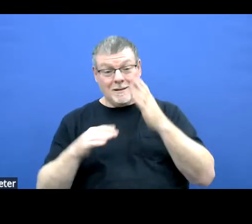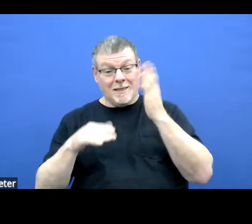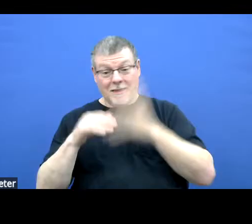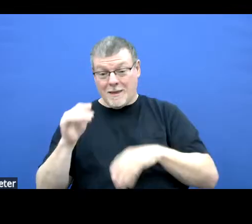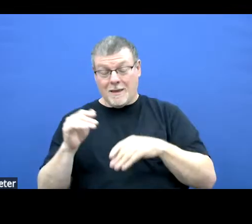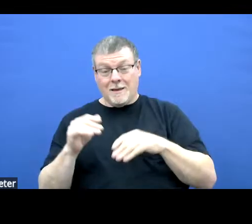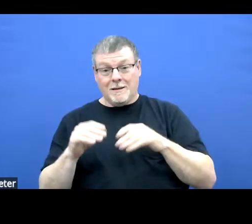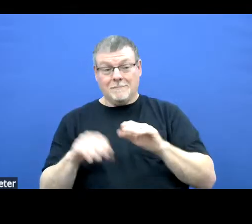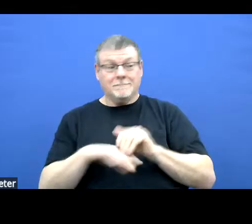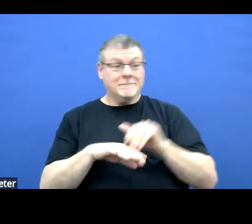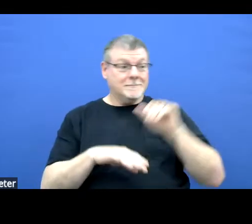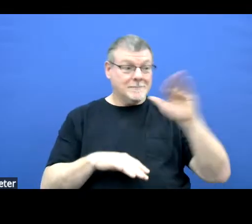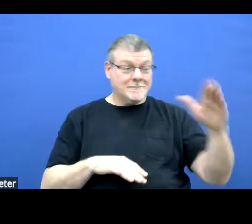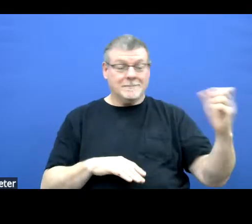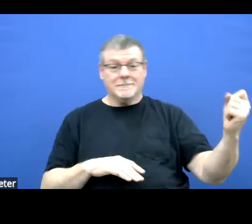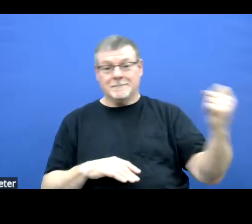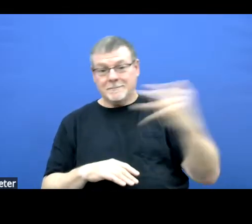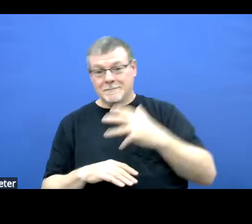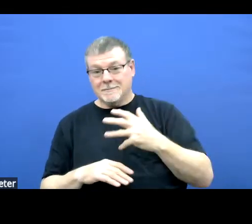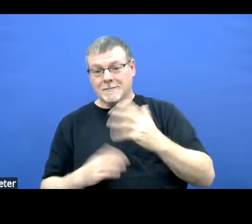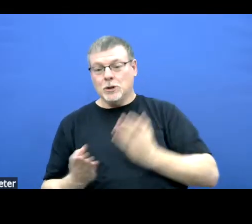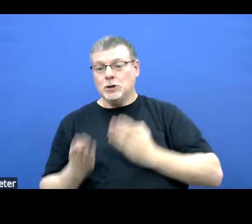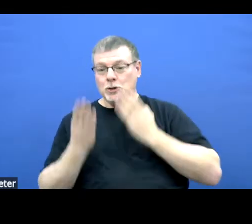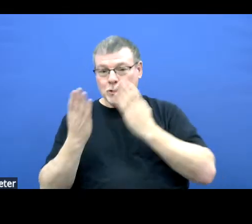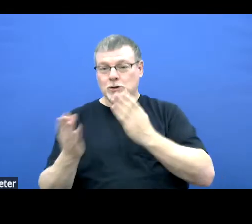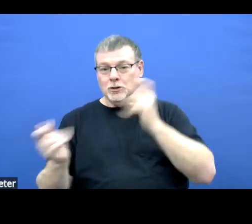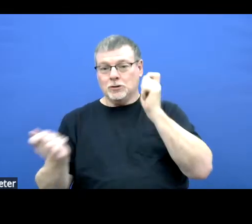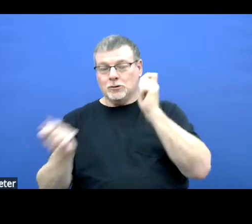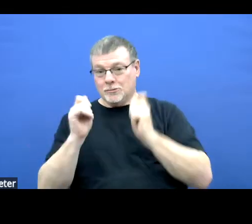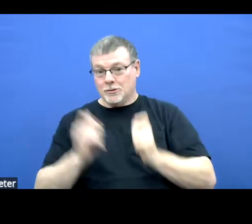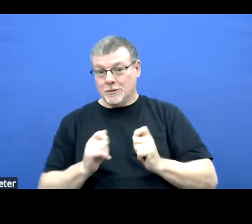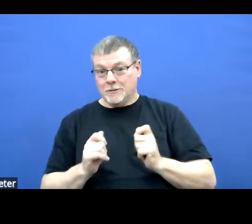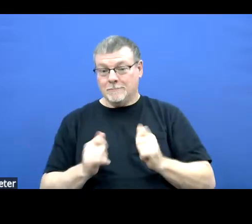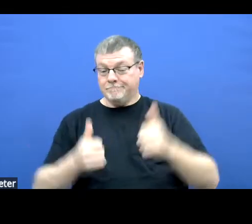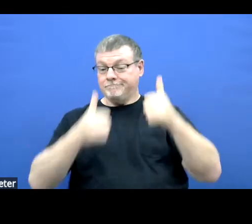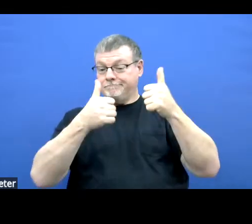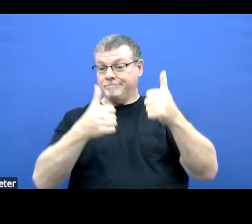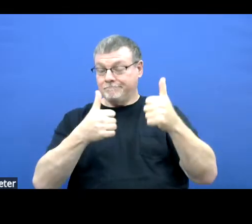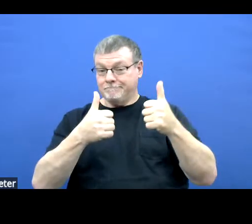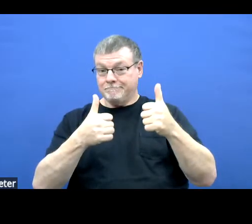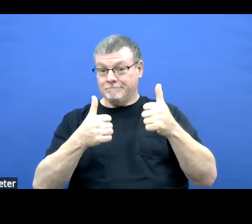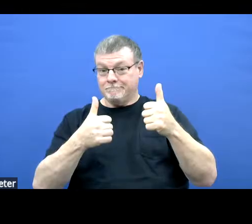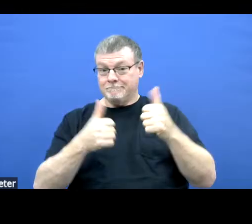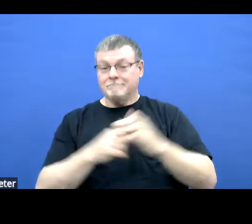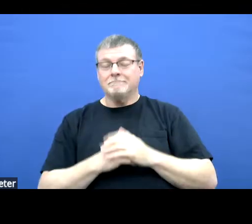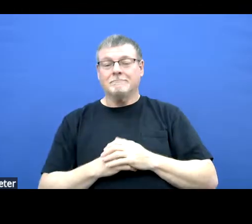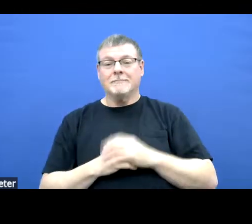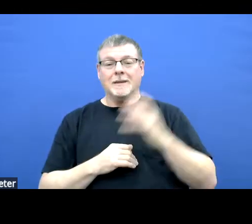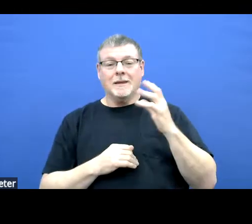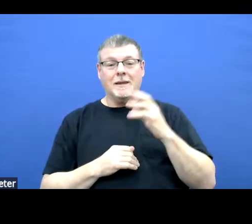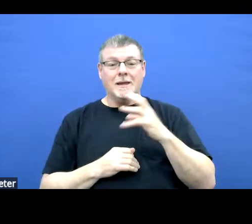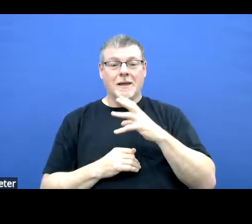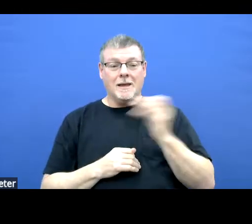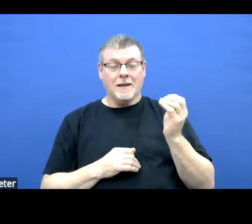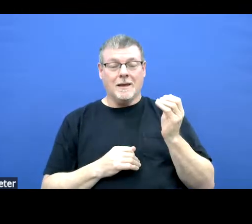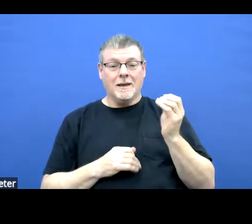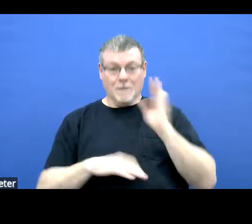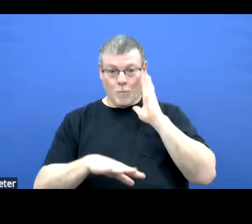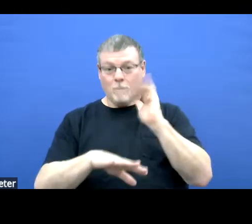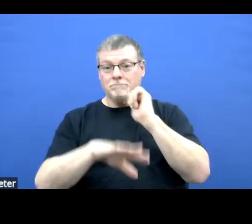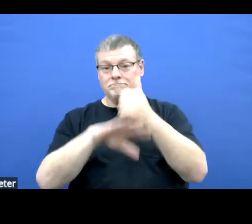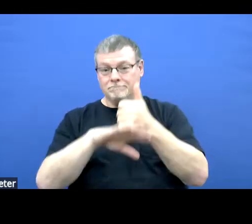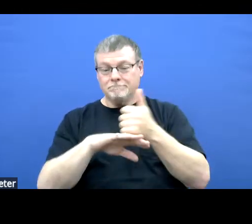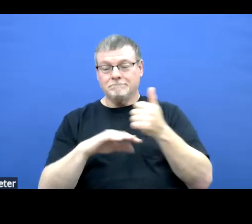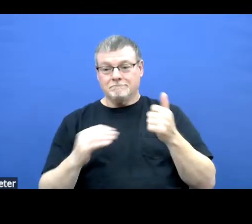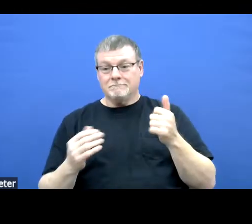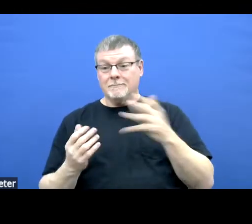sent in the plans. They sent back, here's our suggestions to the changes. We said, okay, we'll implement those. And